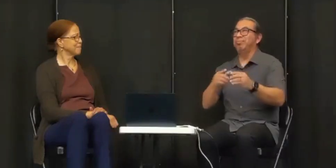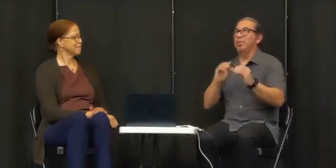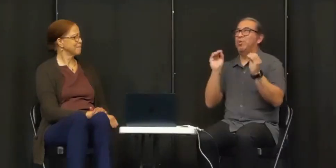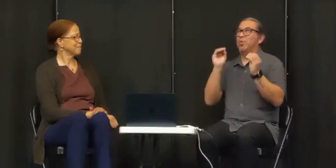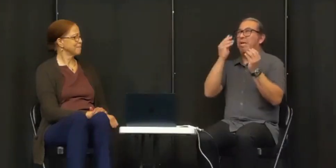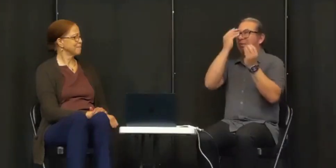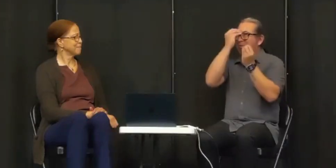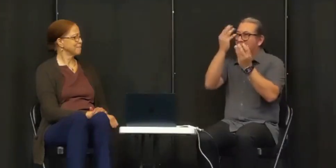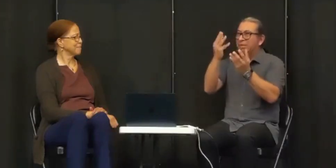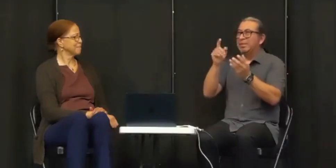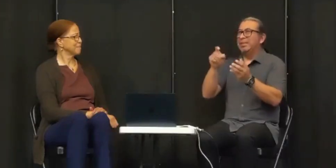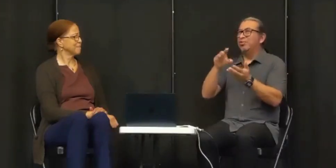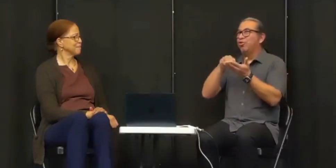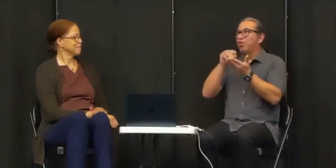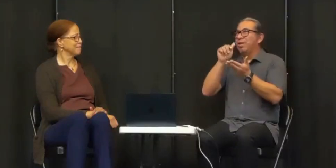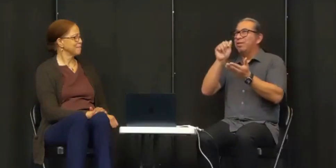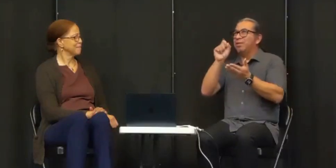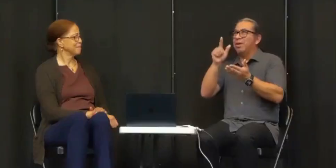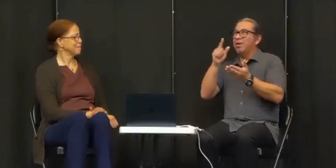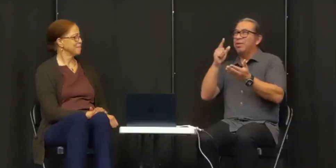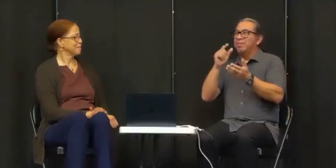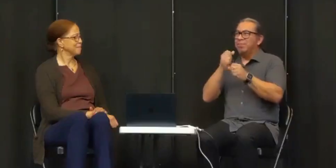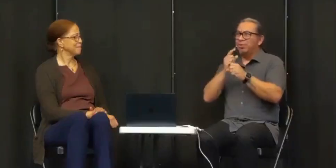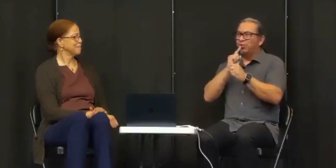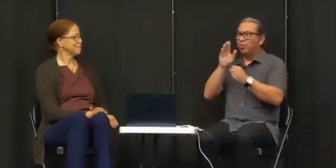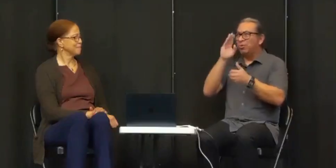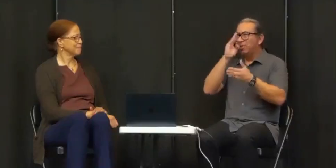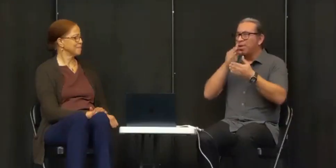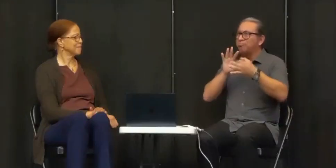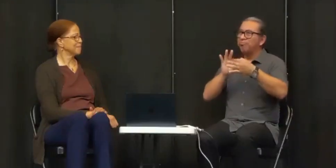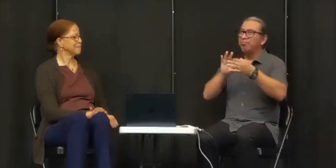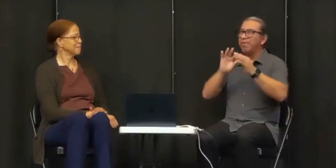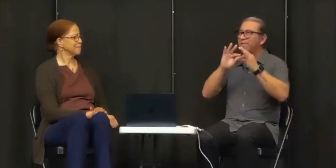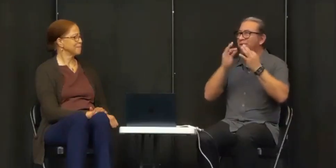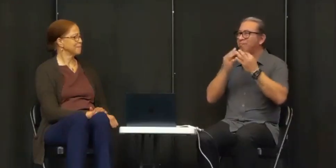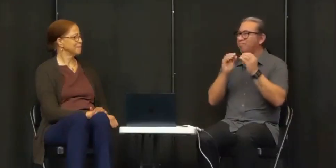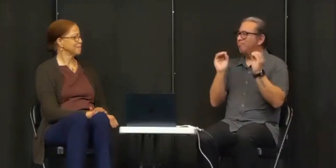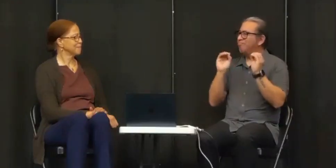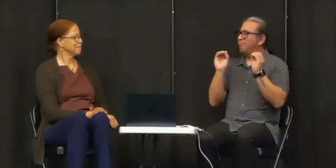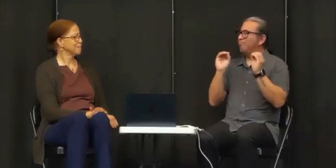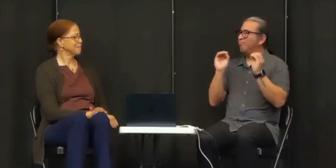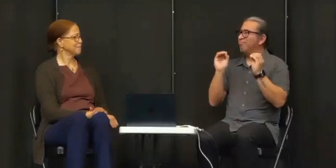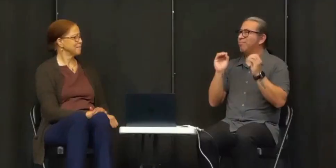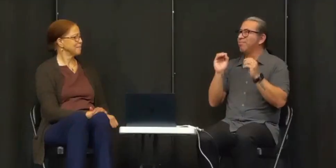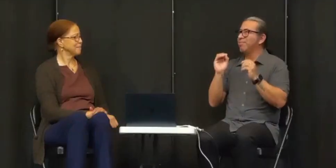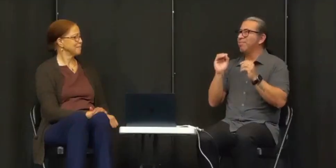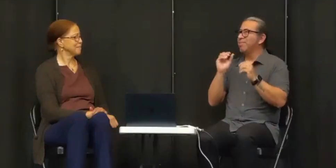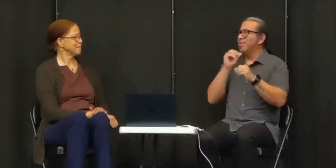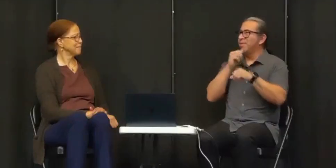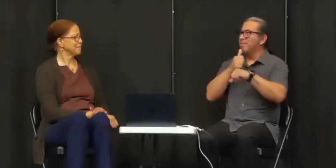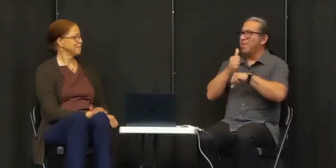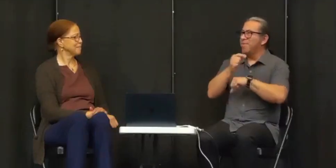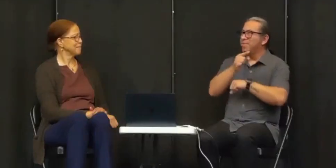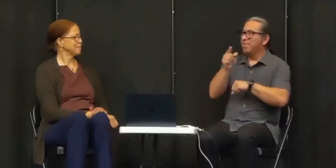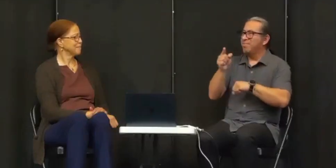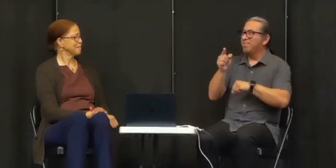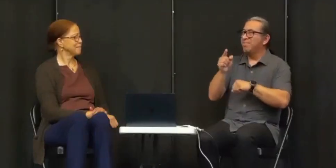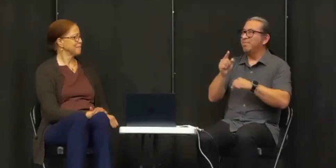parents just stumbled along the best they could. They learned ASL to make sure their son connected with family. There wasn't anything like